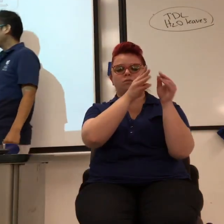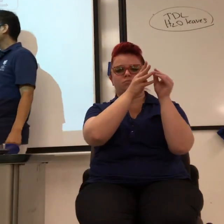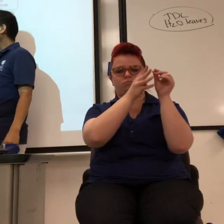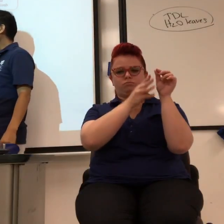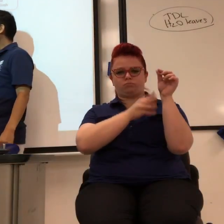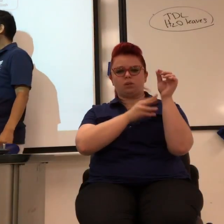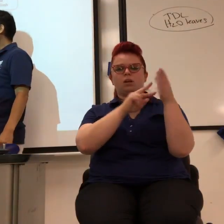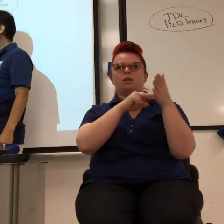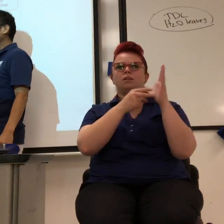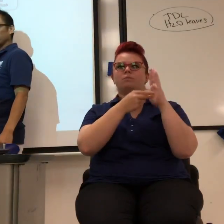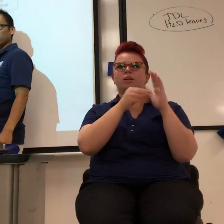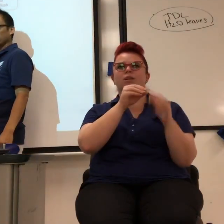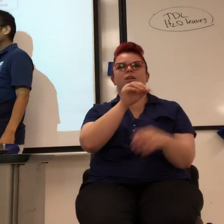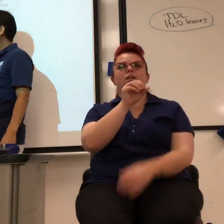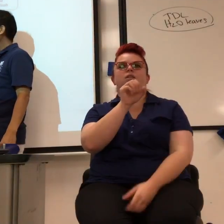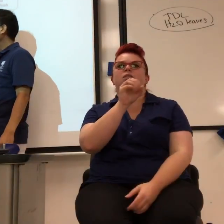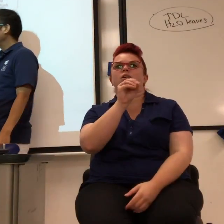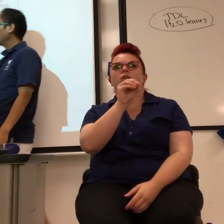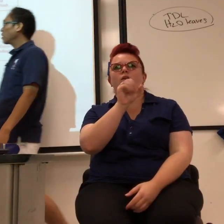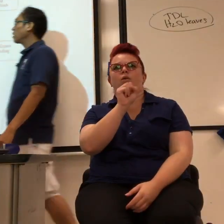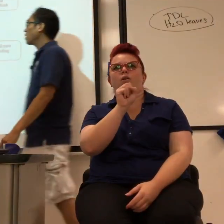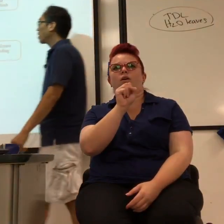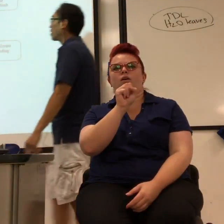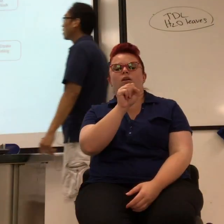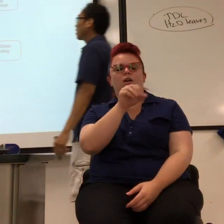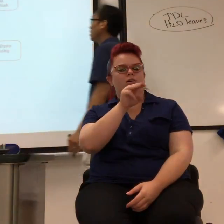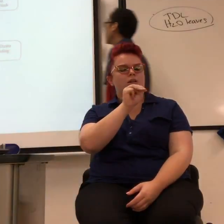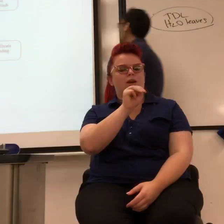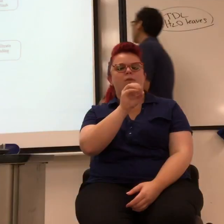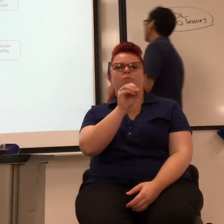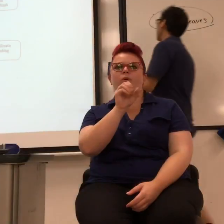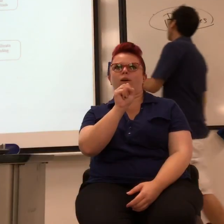increases the osmolarity, right?